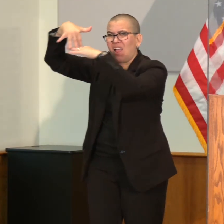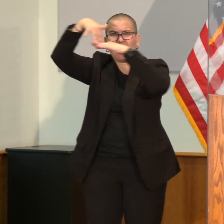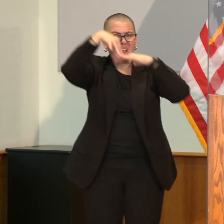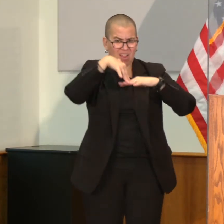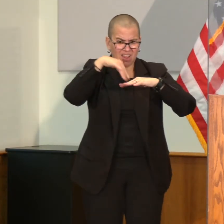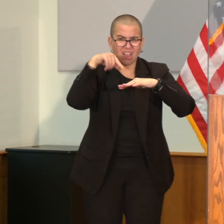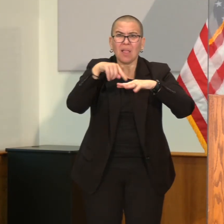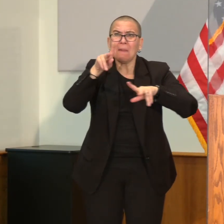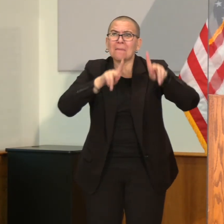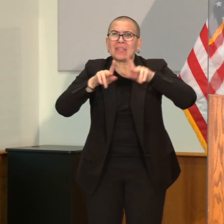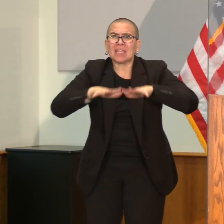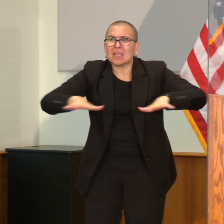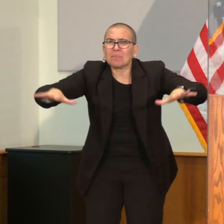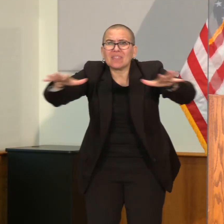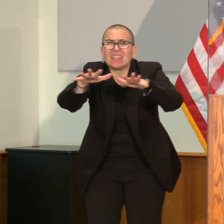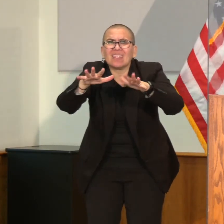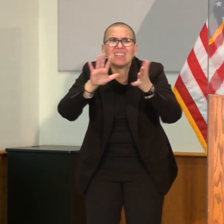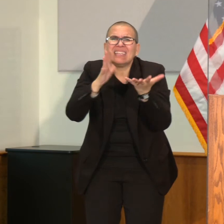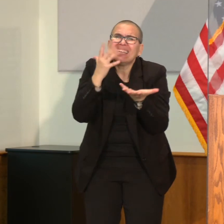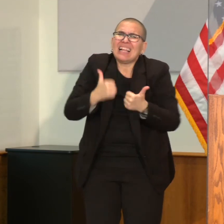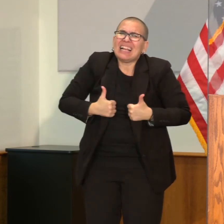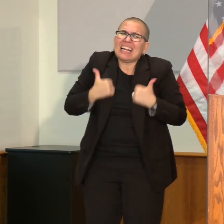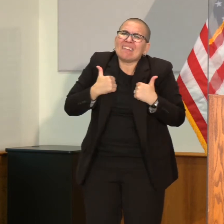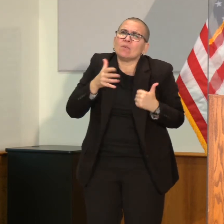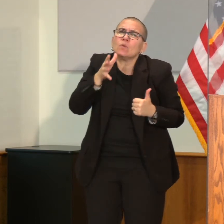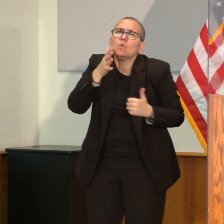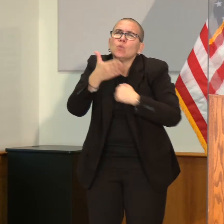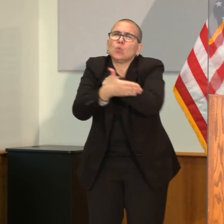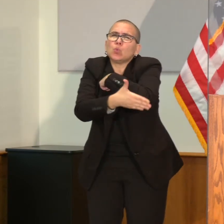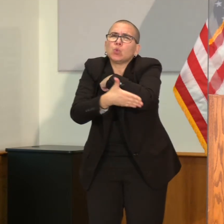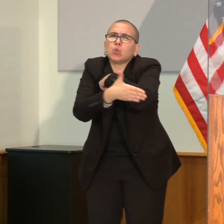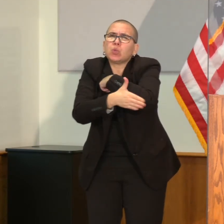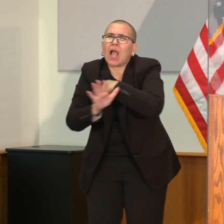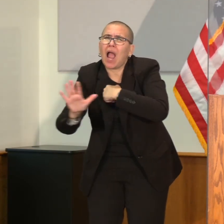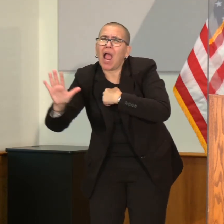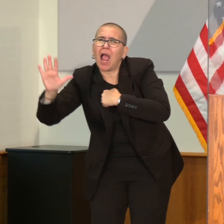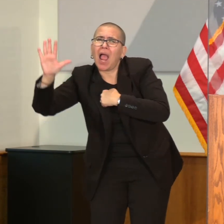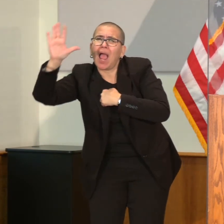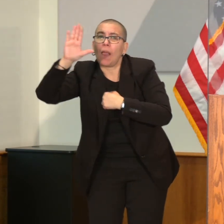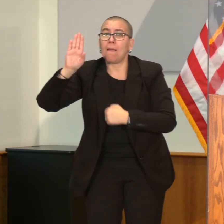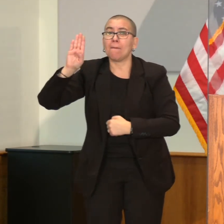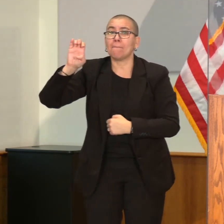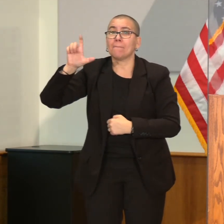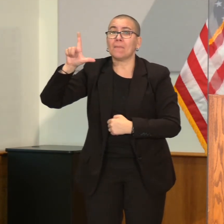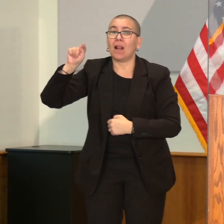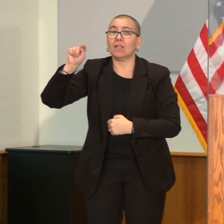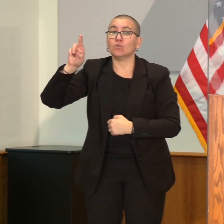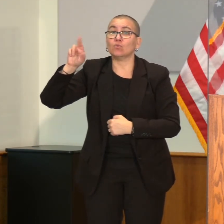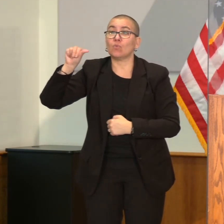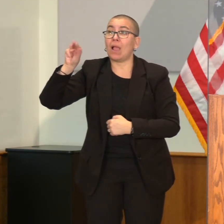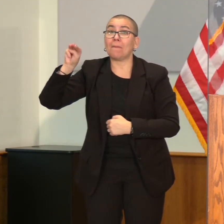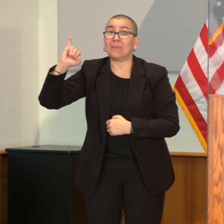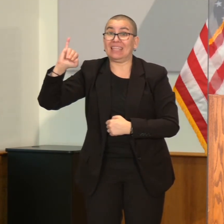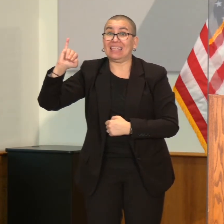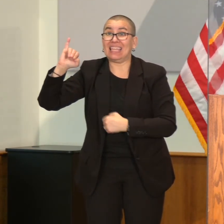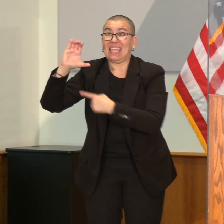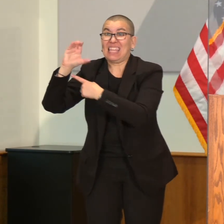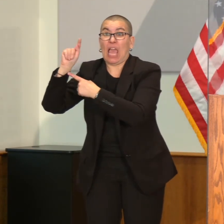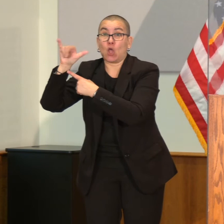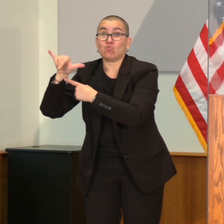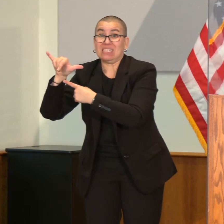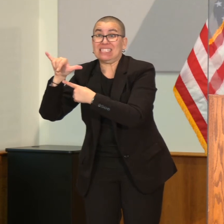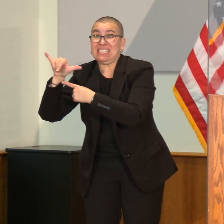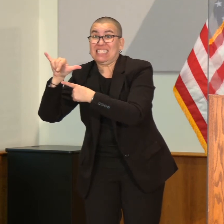communities. And if you look at the statistics around Beltrami County, and you look at the history in places like Beltrami County, which is the county